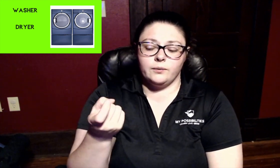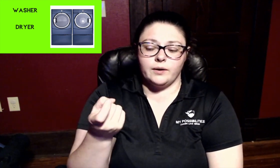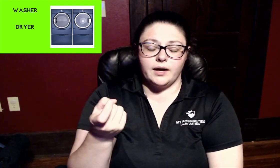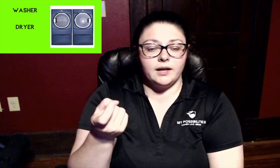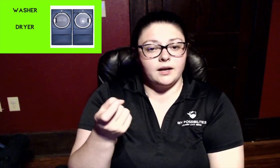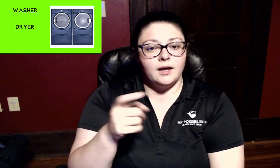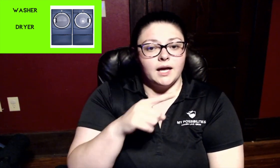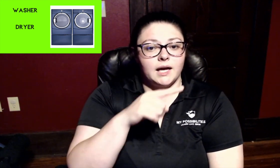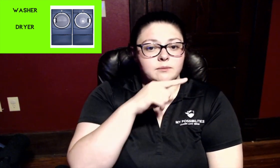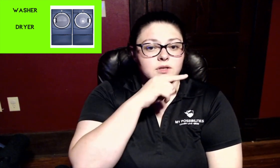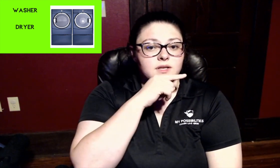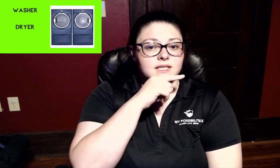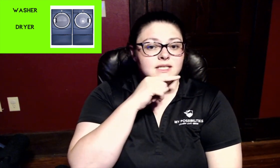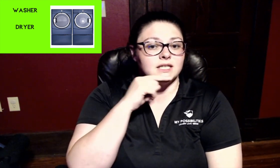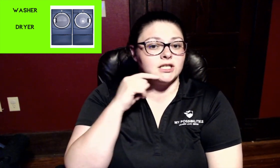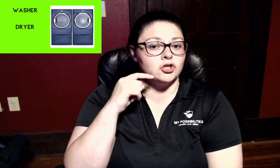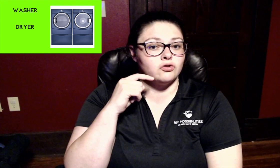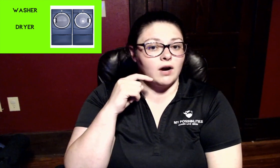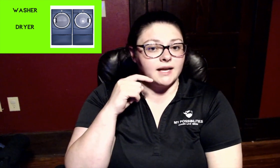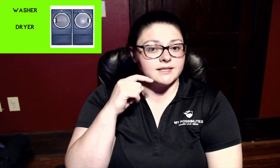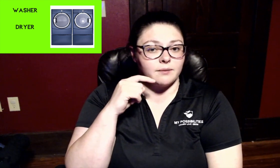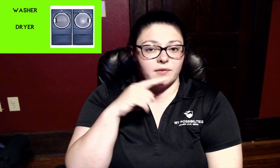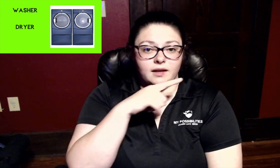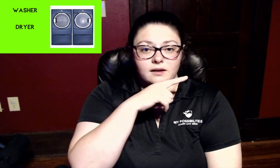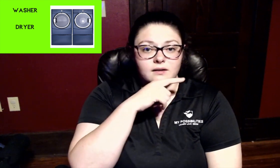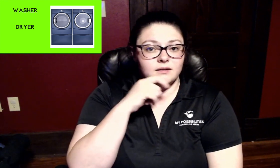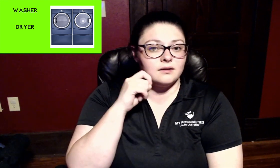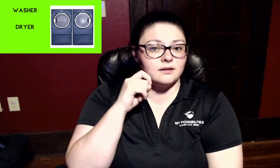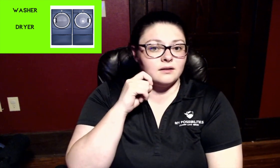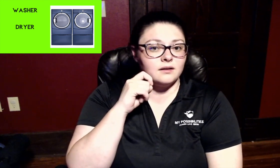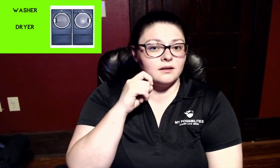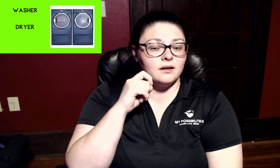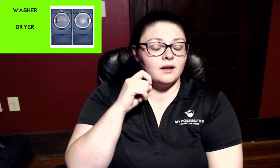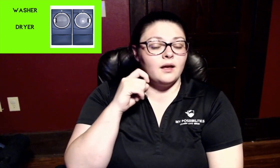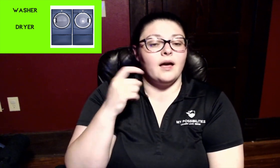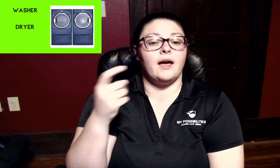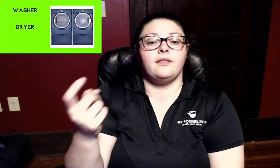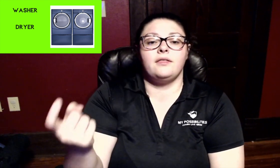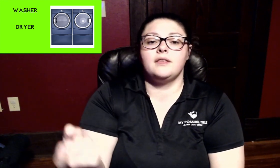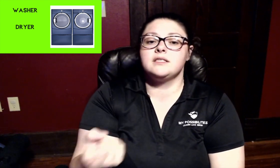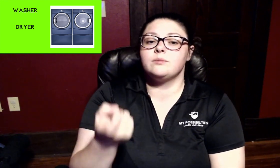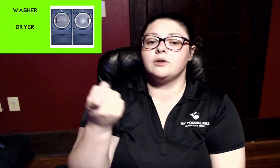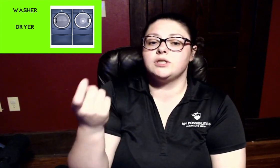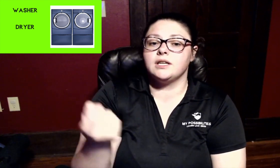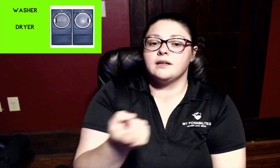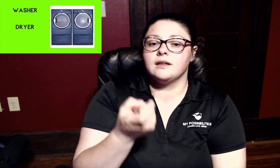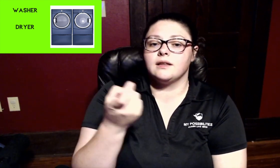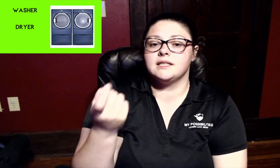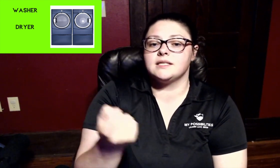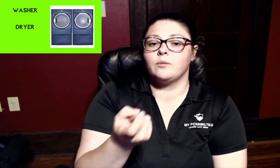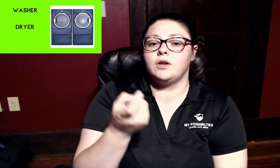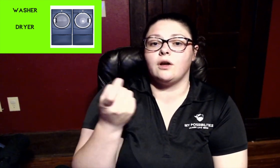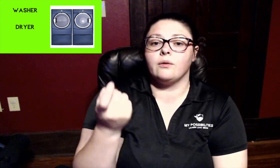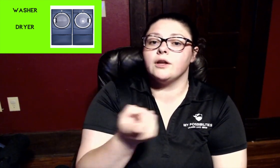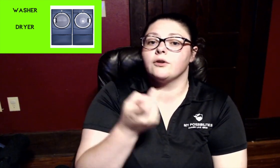right? So this is to dry something. And then this motion lets someone know that you're talking